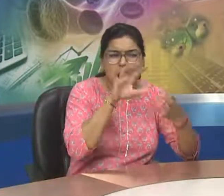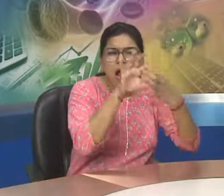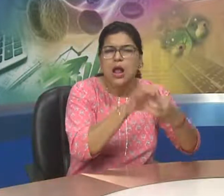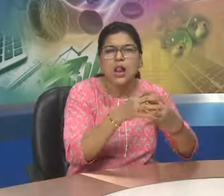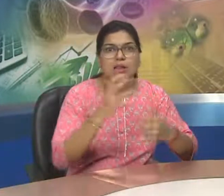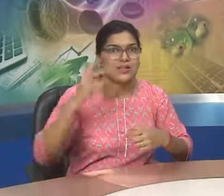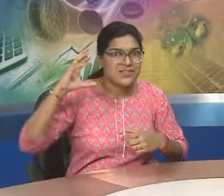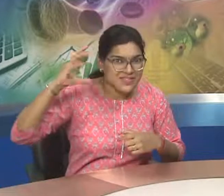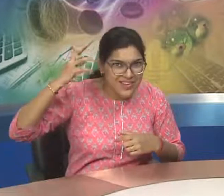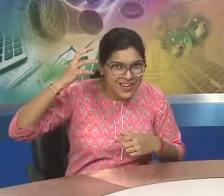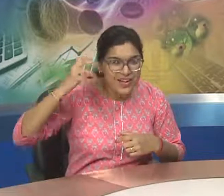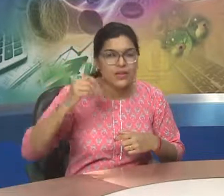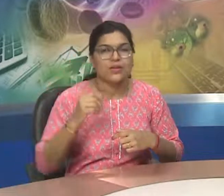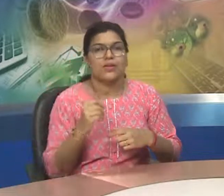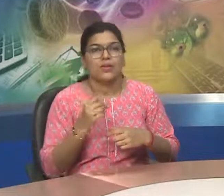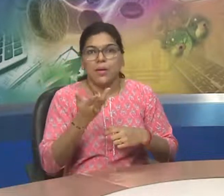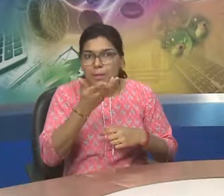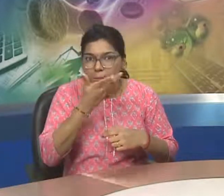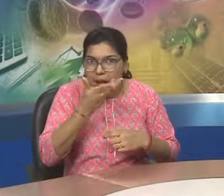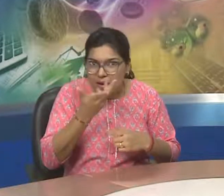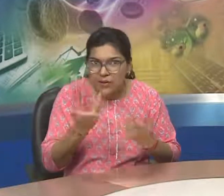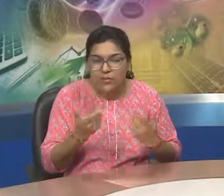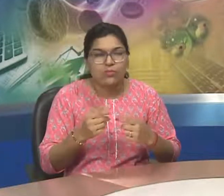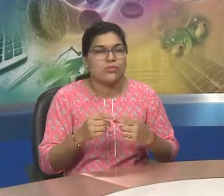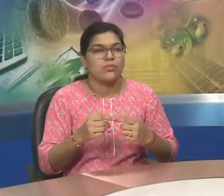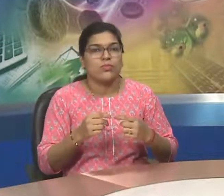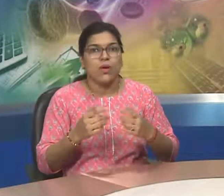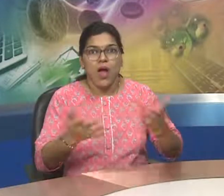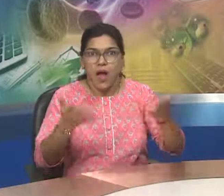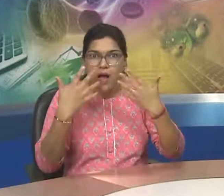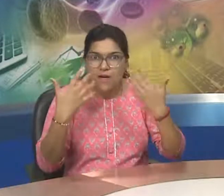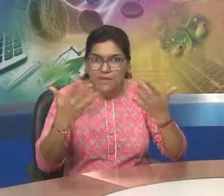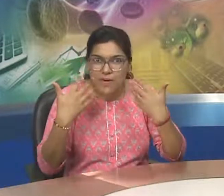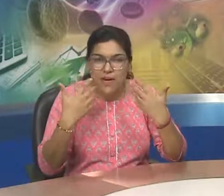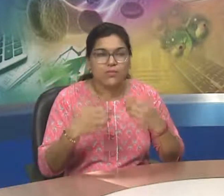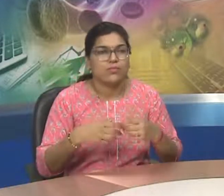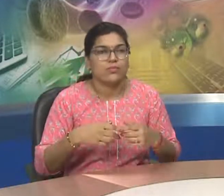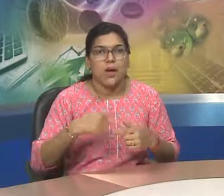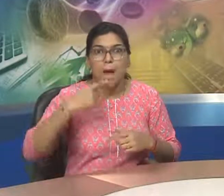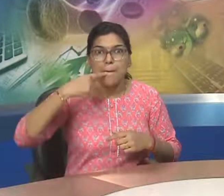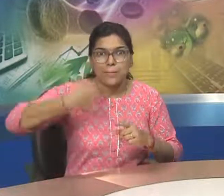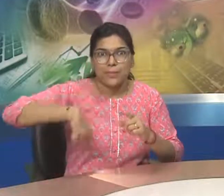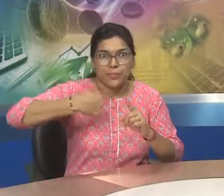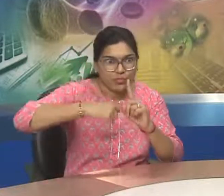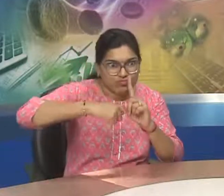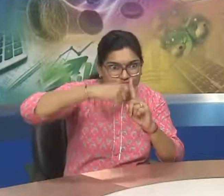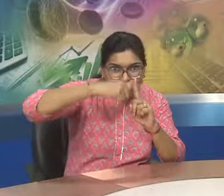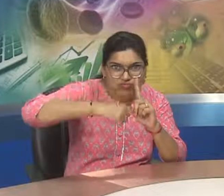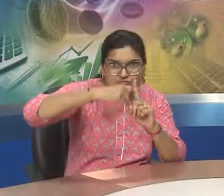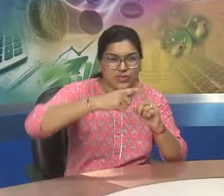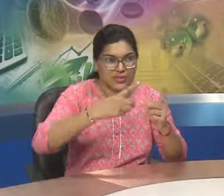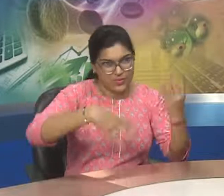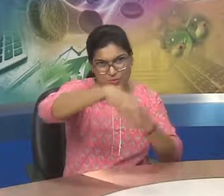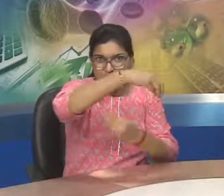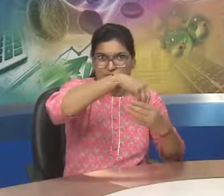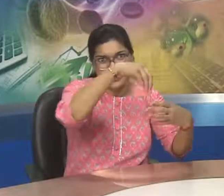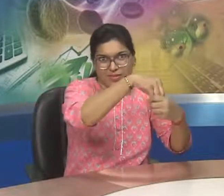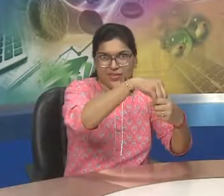balanced relationship between living organisms, a